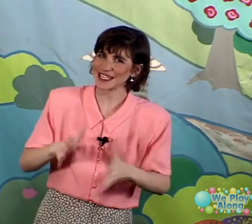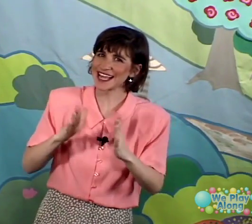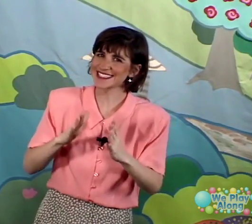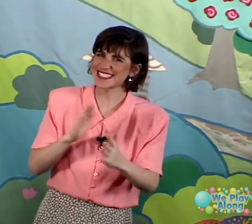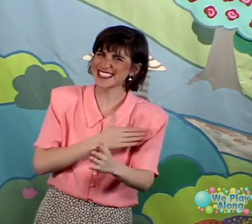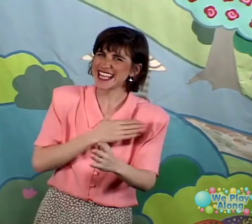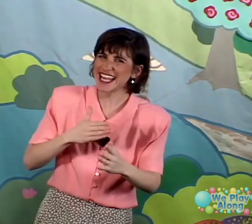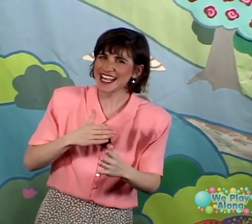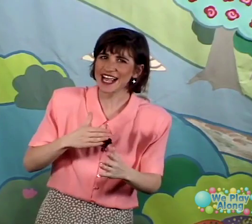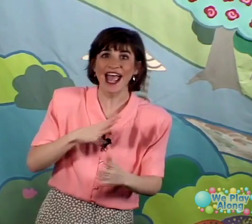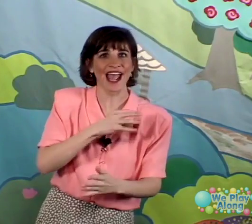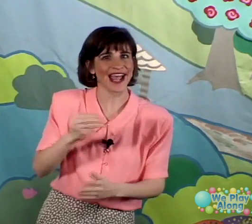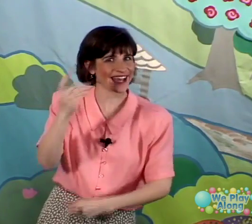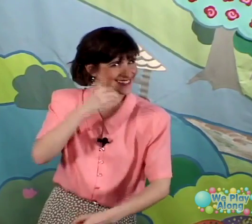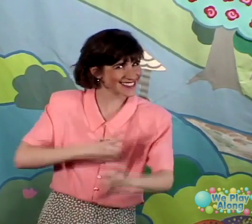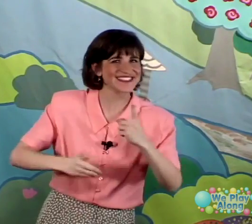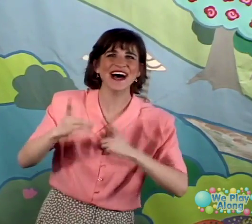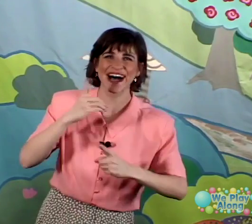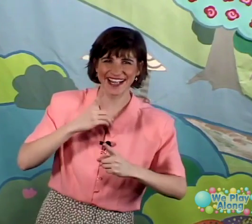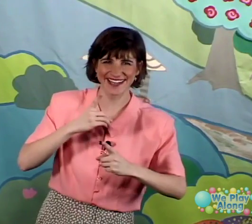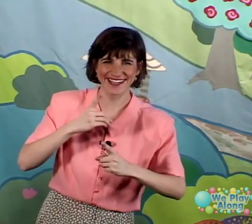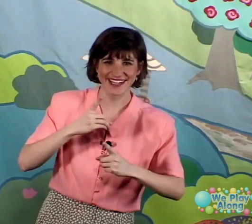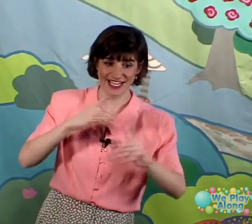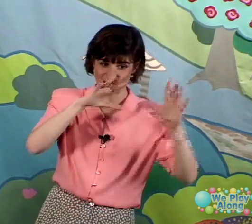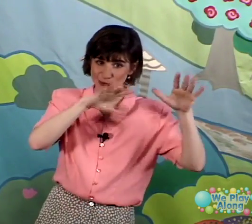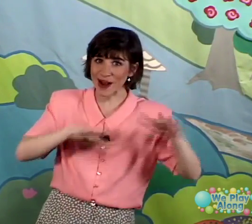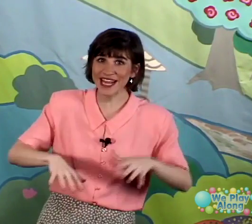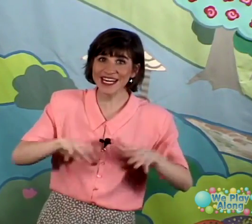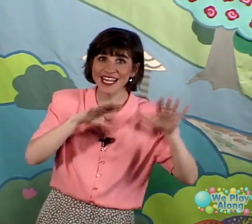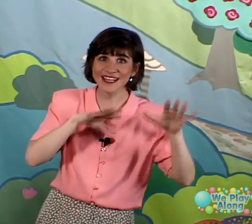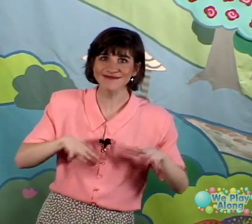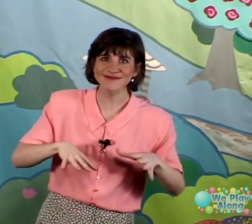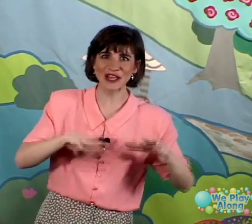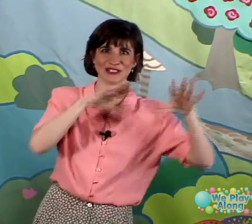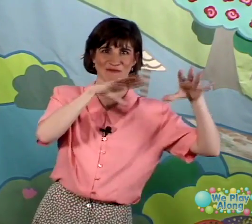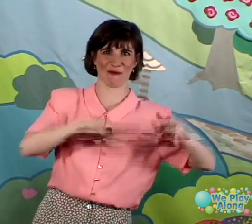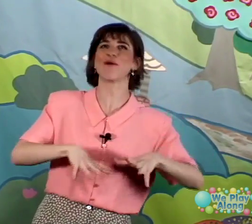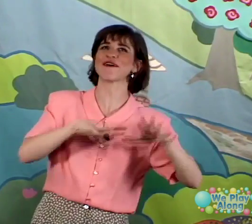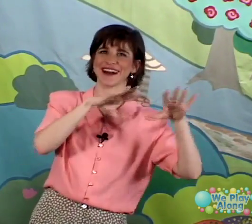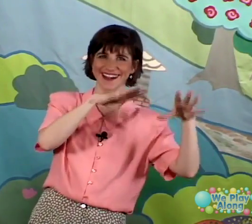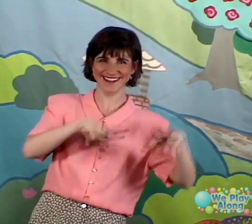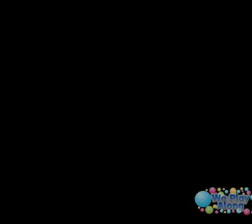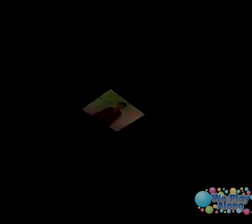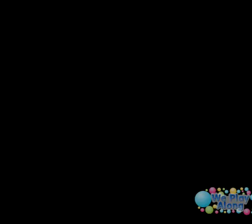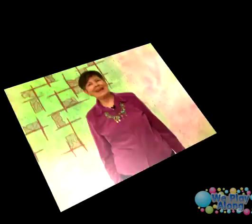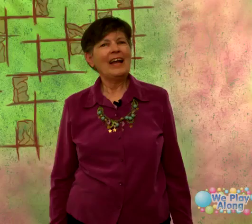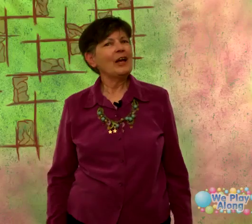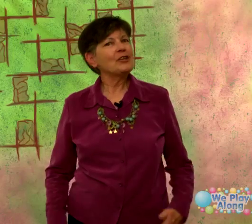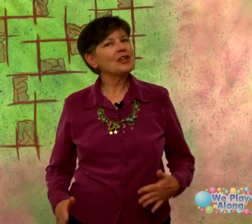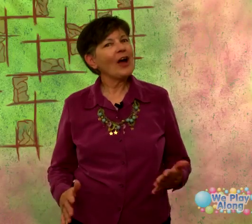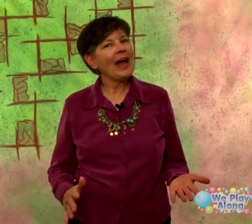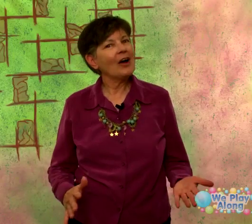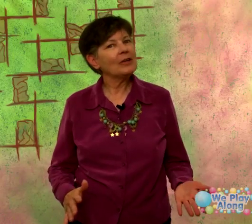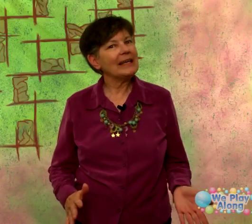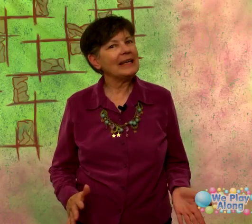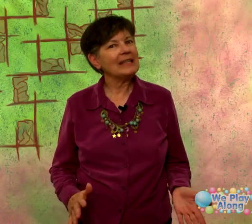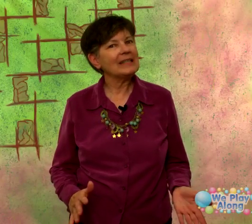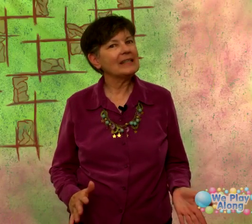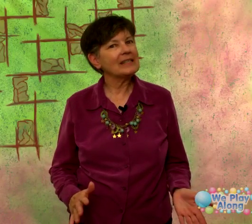let's sing and sign. It's raining, it's pouring. Now you saw how Lee did the